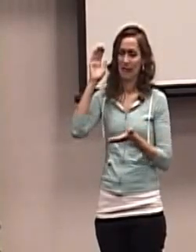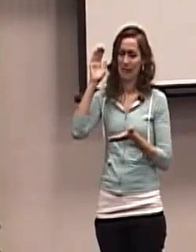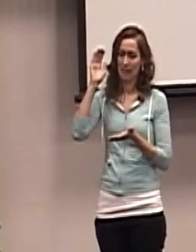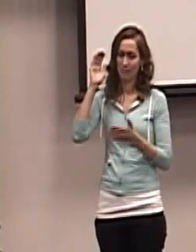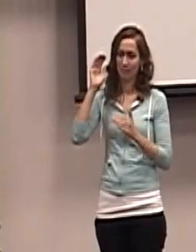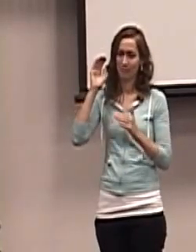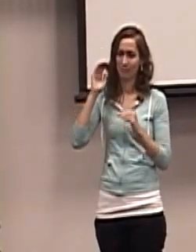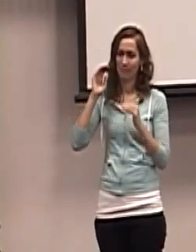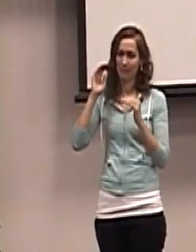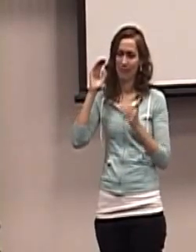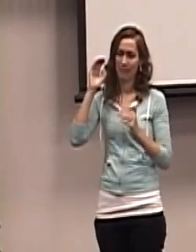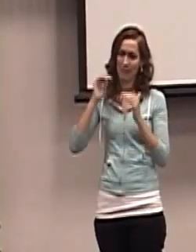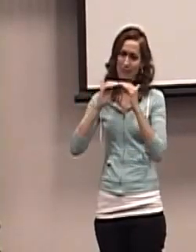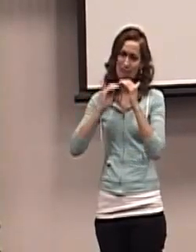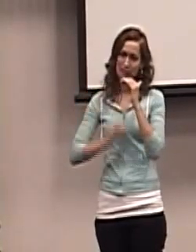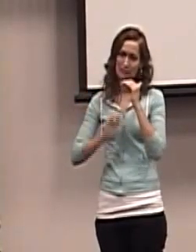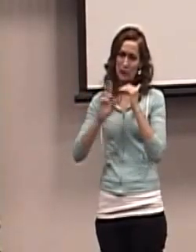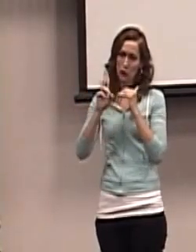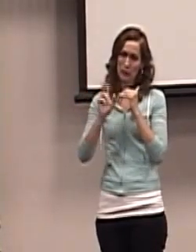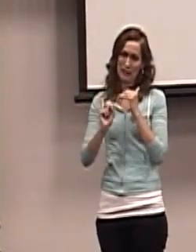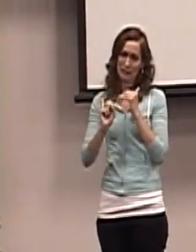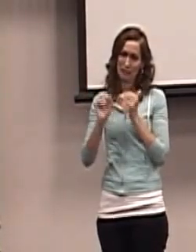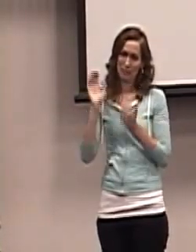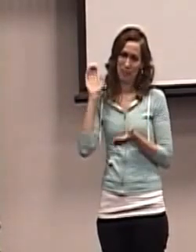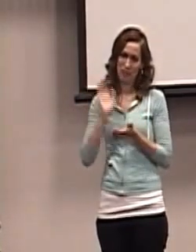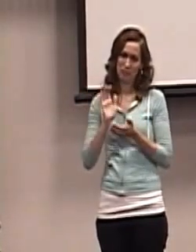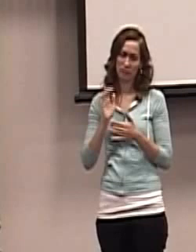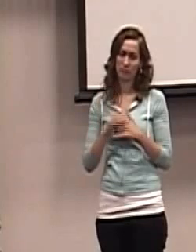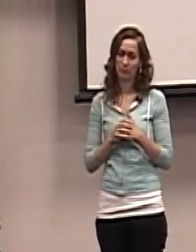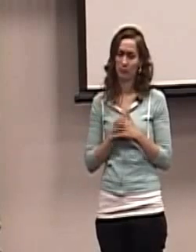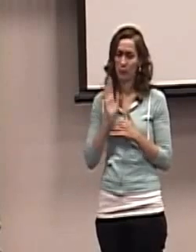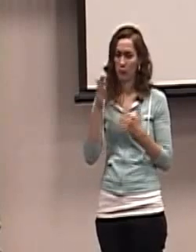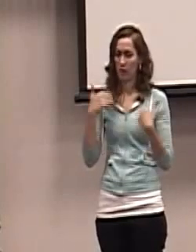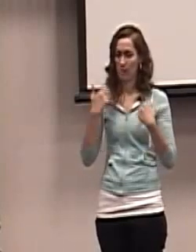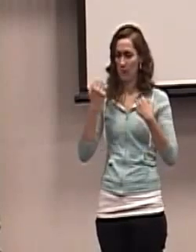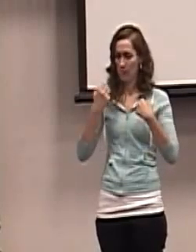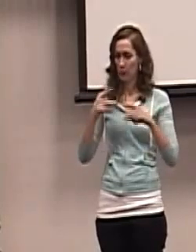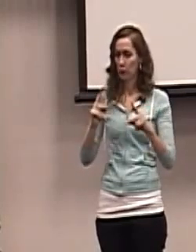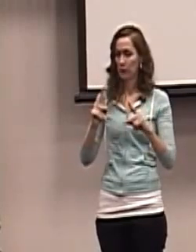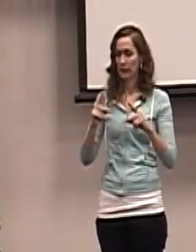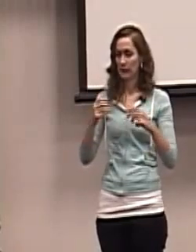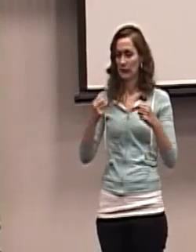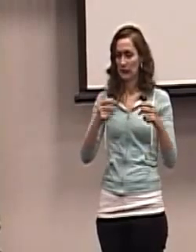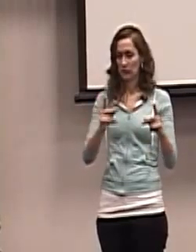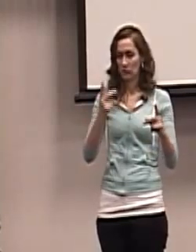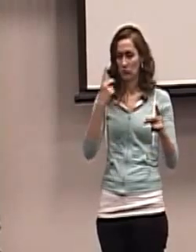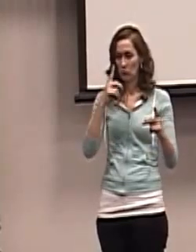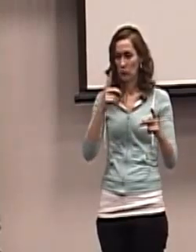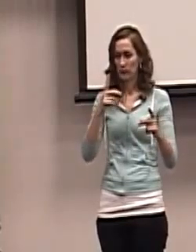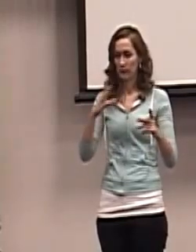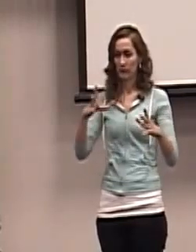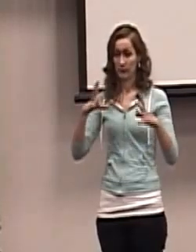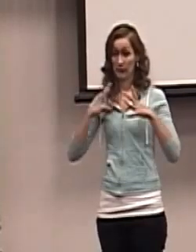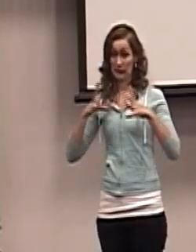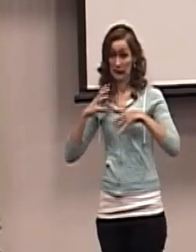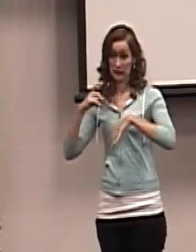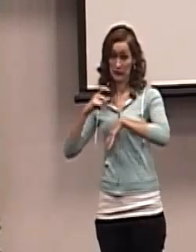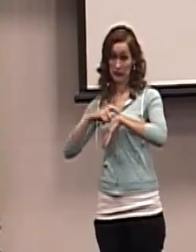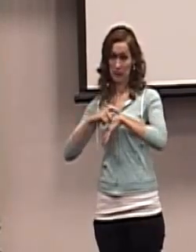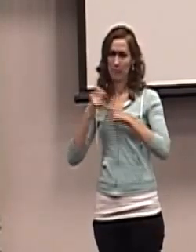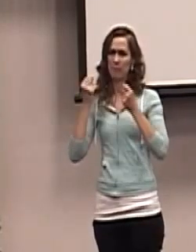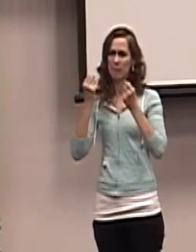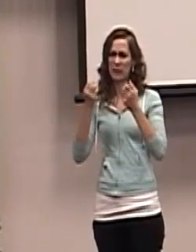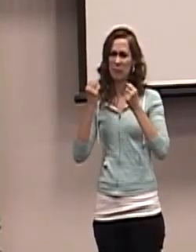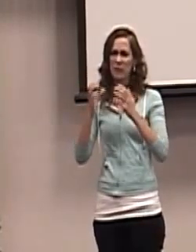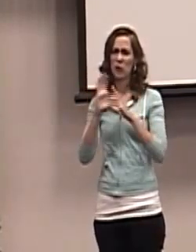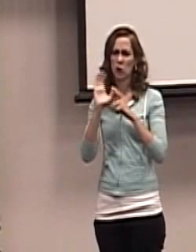States, so you just have to be ready for that. You'll have opportunities in many cultures for vacation time. Many cultures have